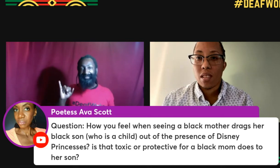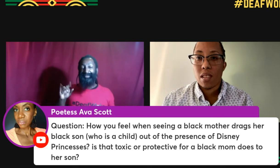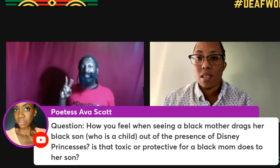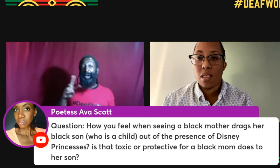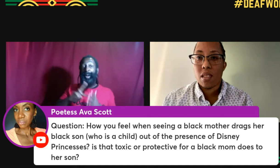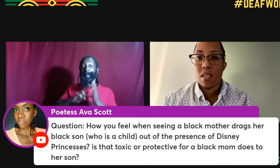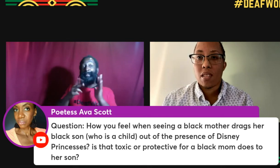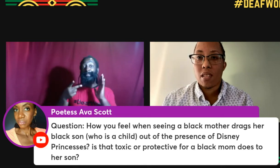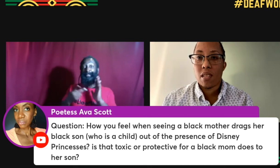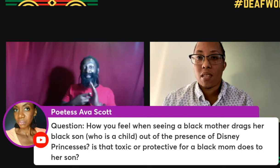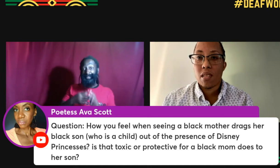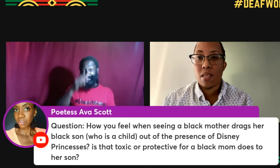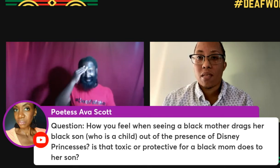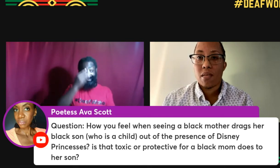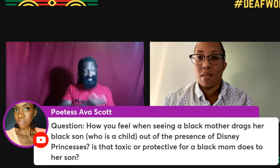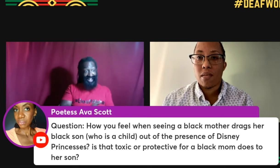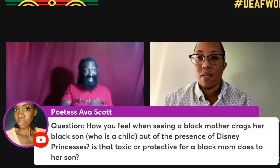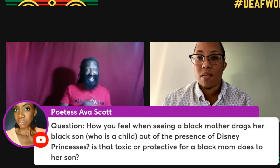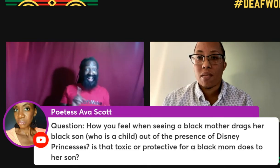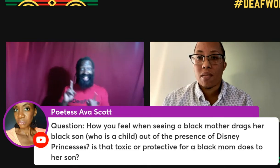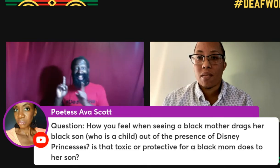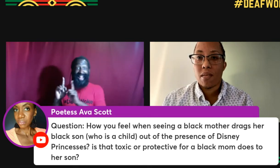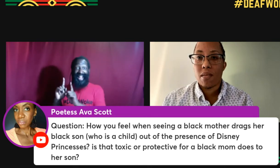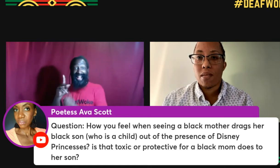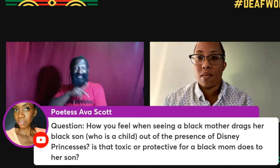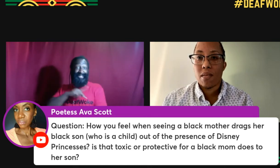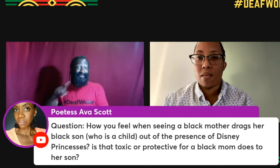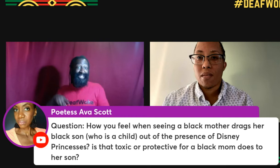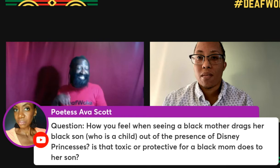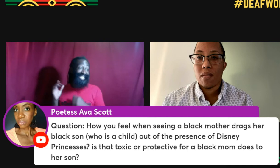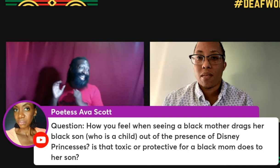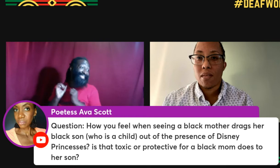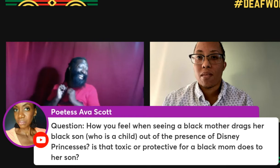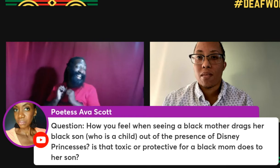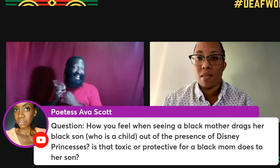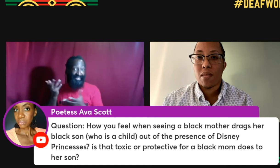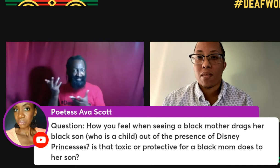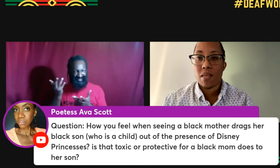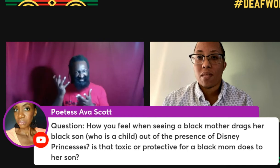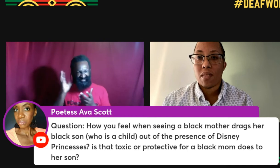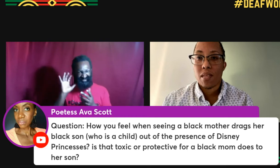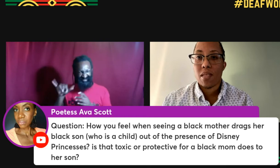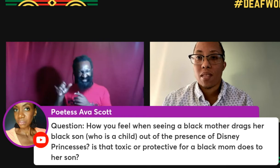okay. Out of the presence of a Disney princess.